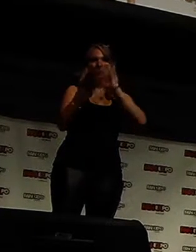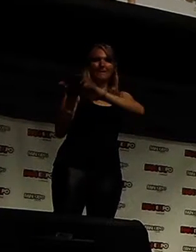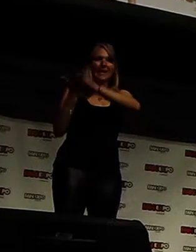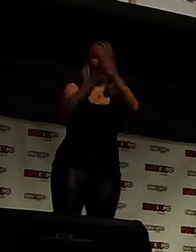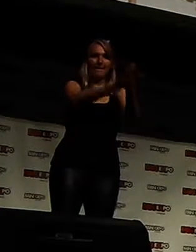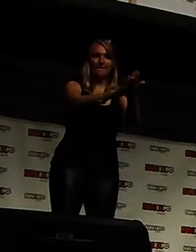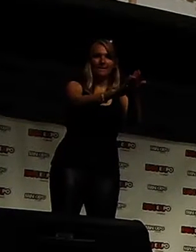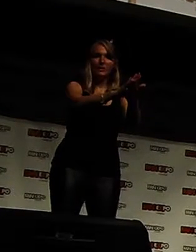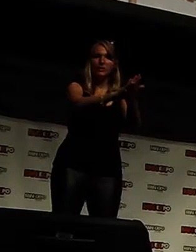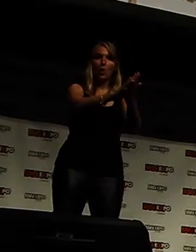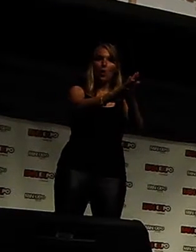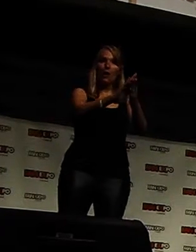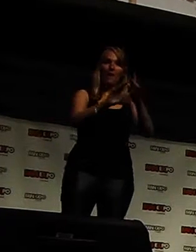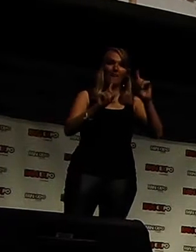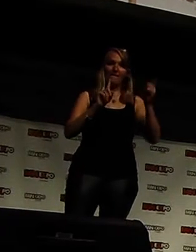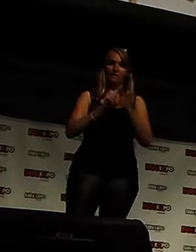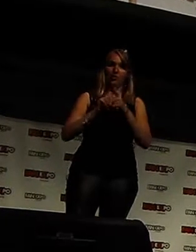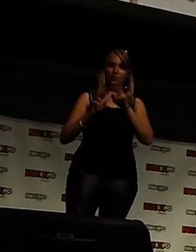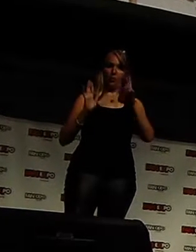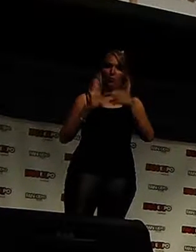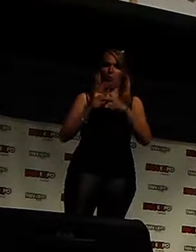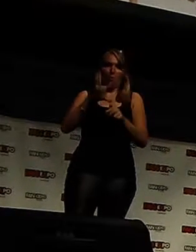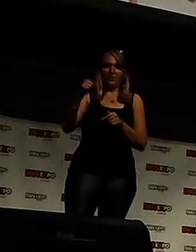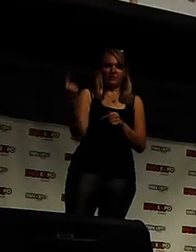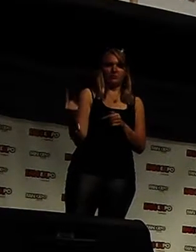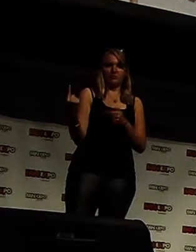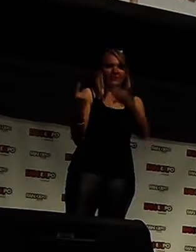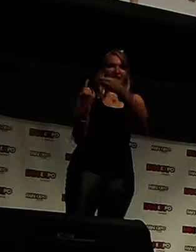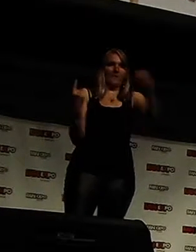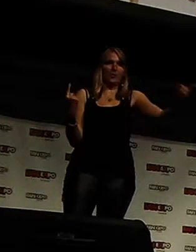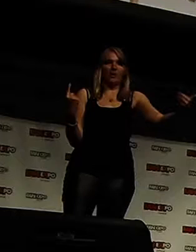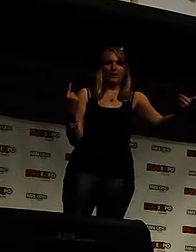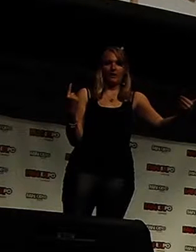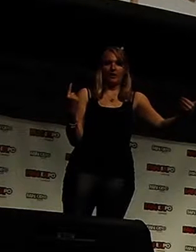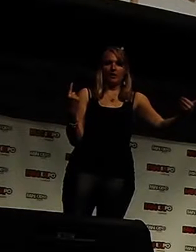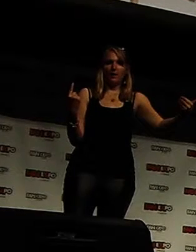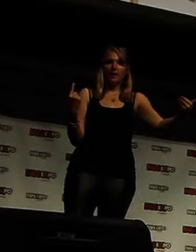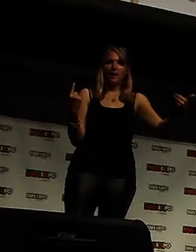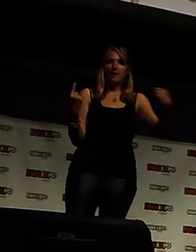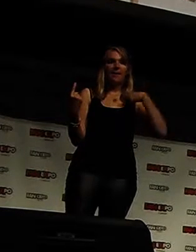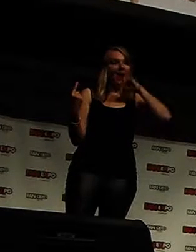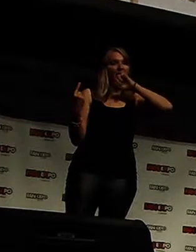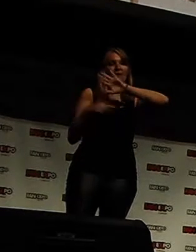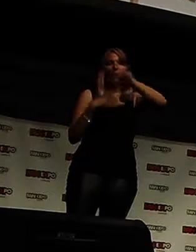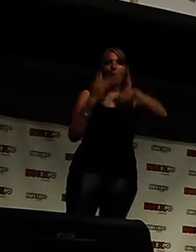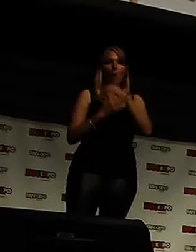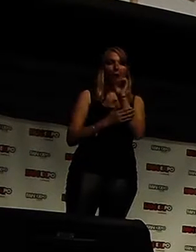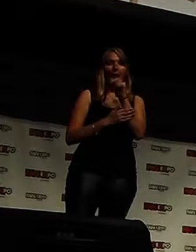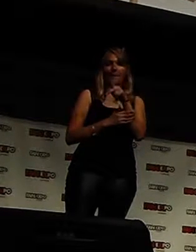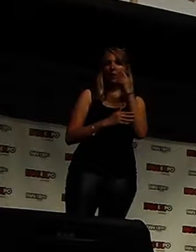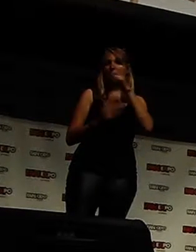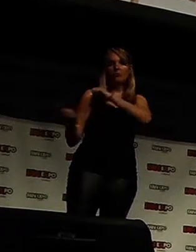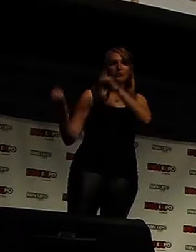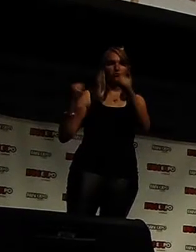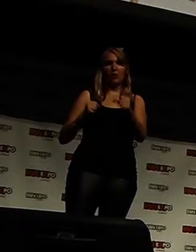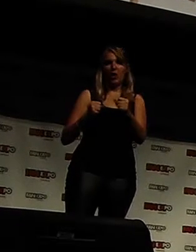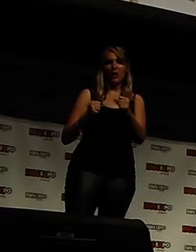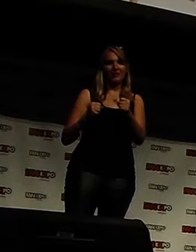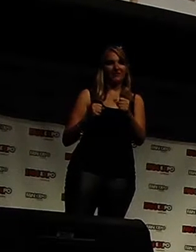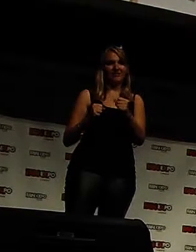in itself, initially. But I think I loved that whole episode. I thought it was really strong. She was so much fun.